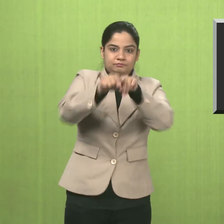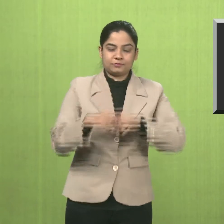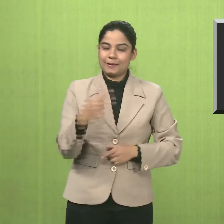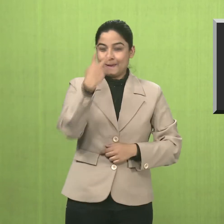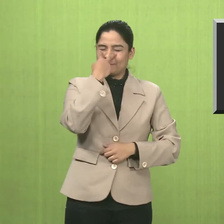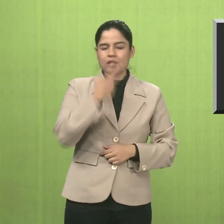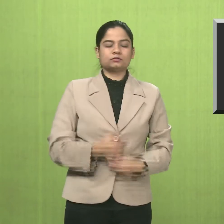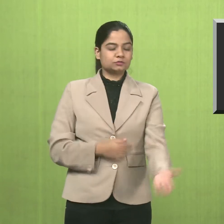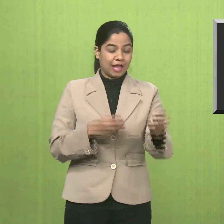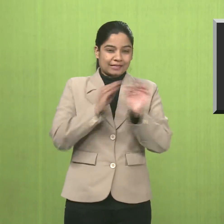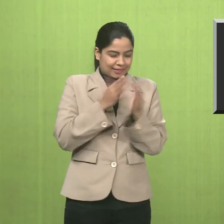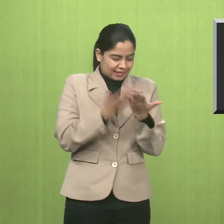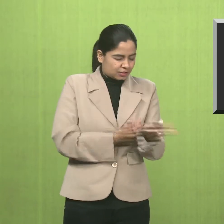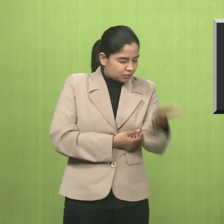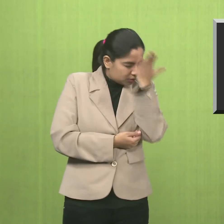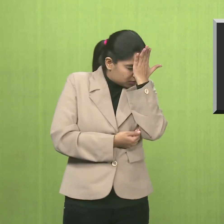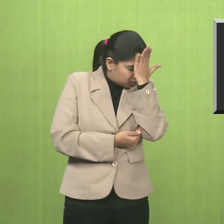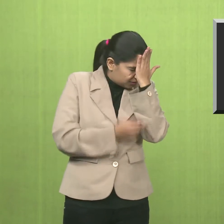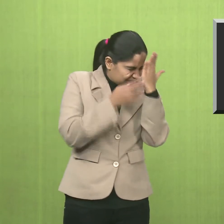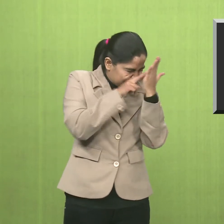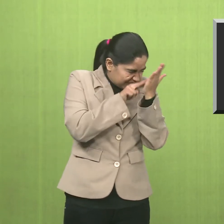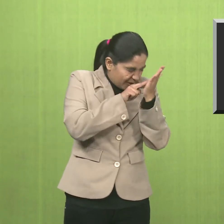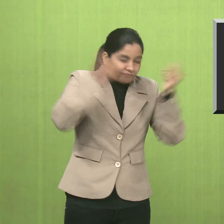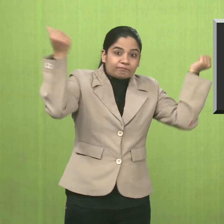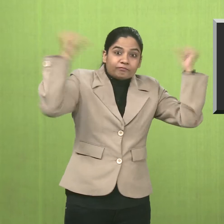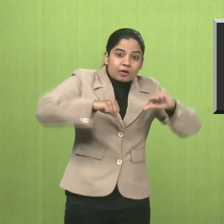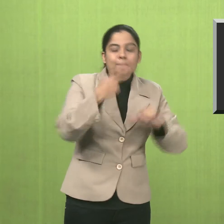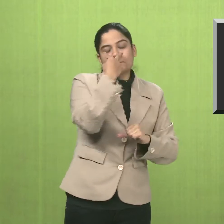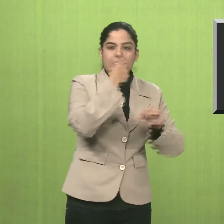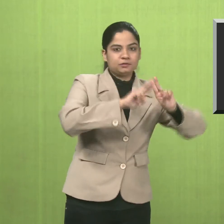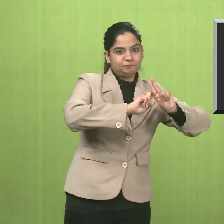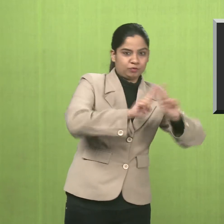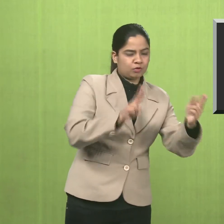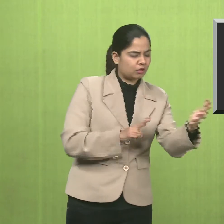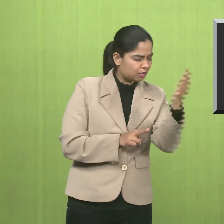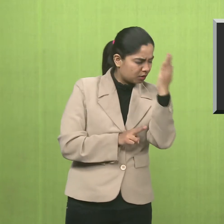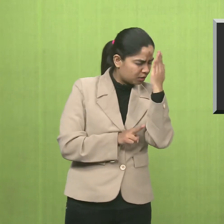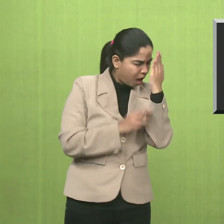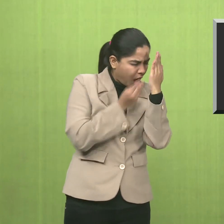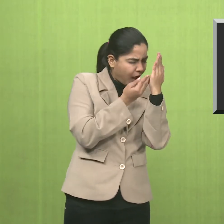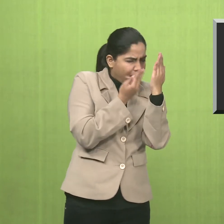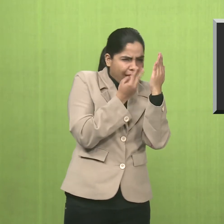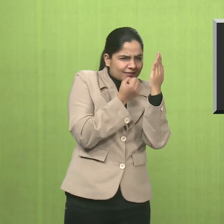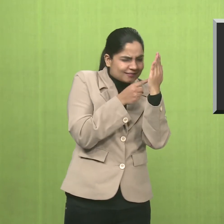For example, a completely blind person, cannot see even from a close distance. But a partially